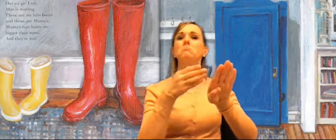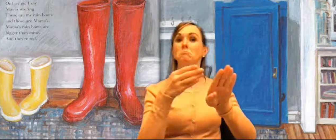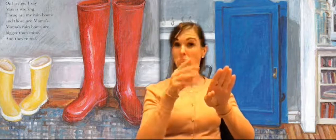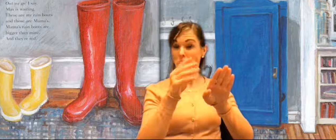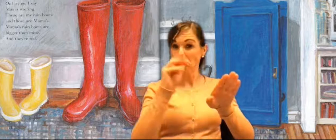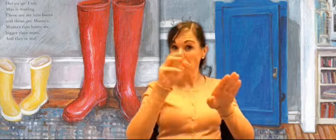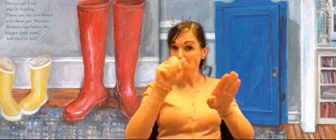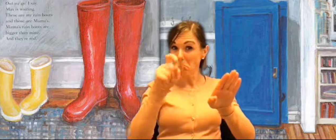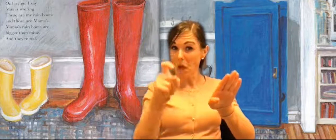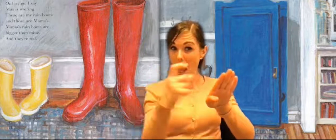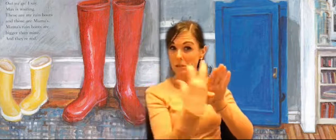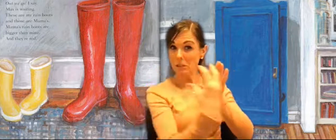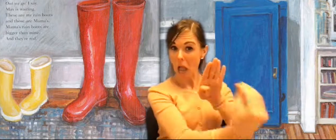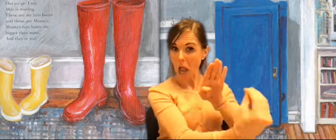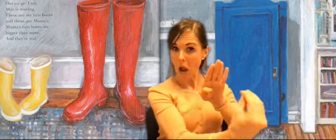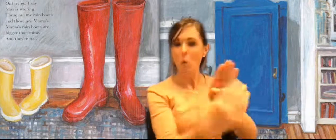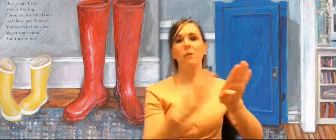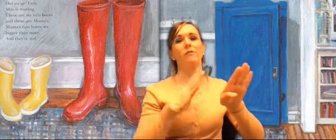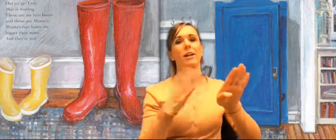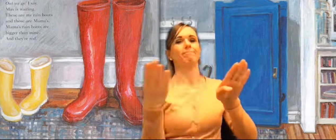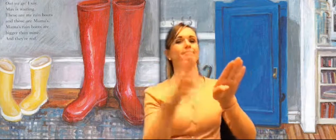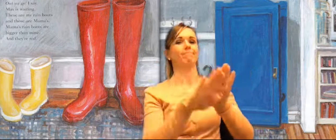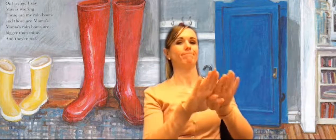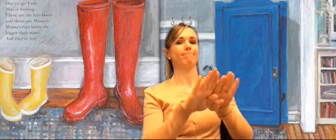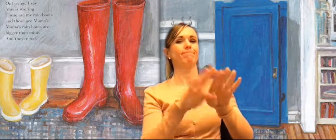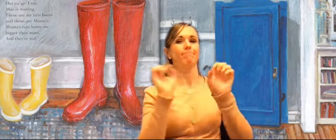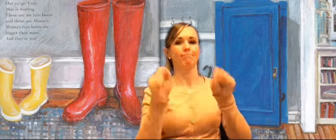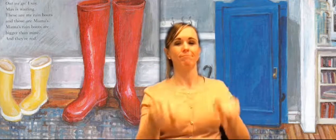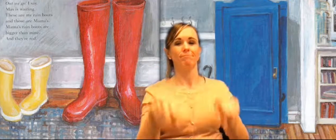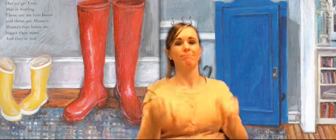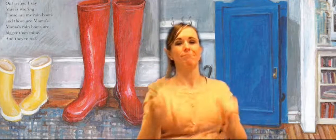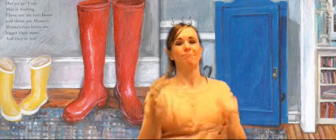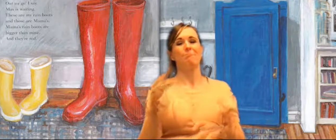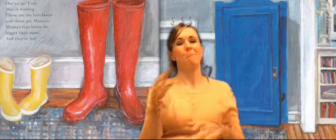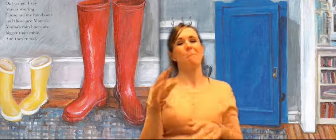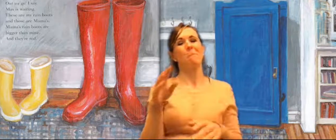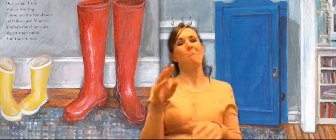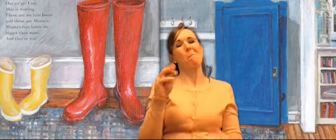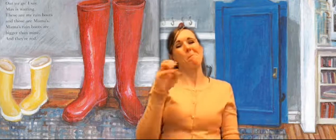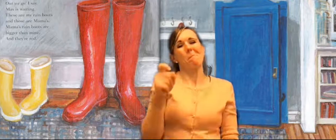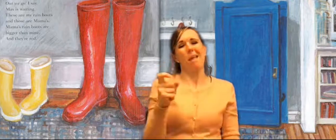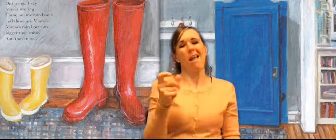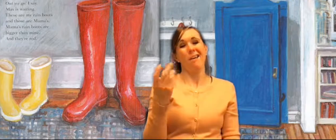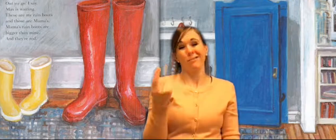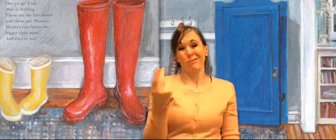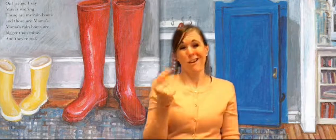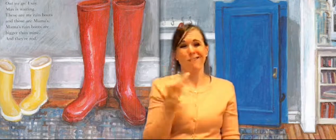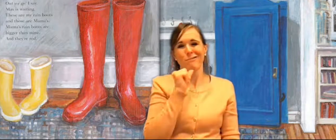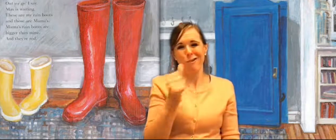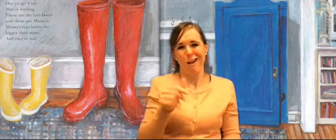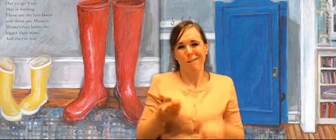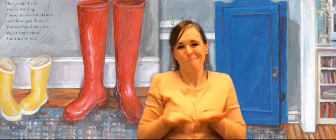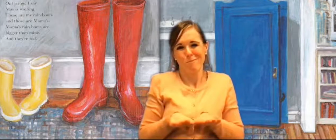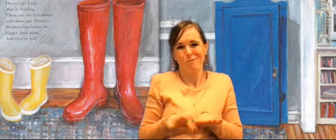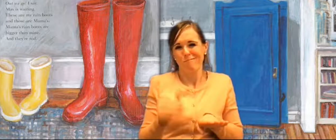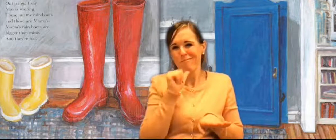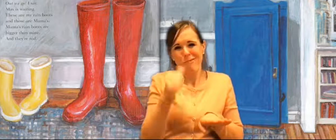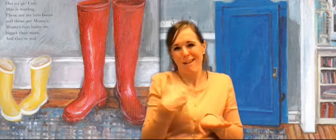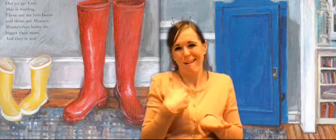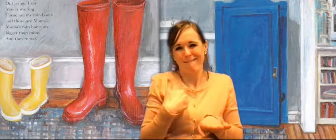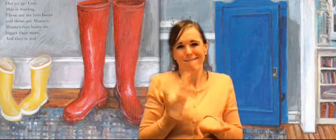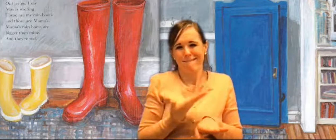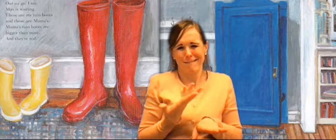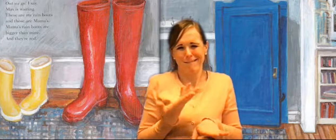So we close the door after Max is outside. Then we can close it. Max the dog doesn't